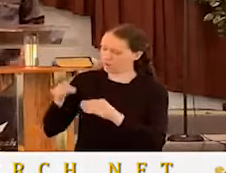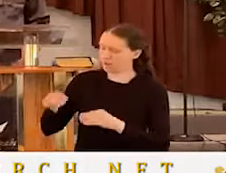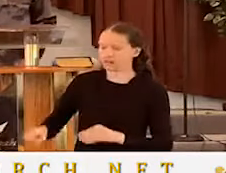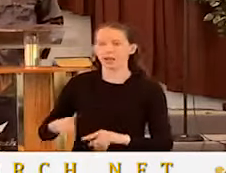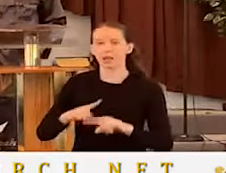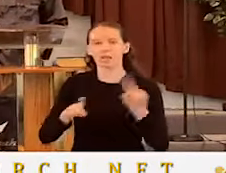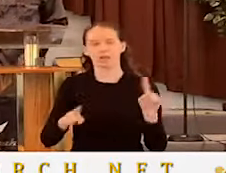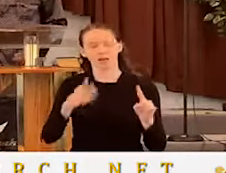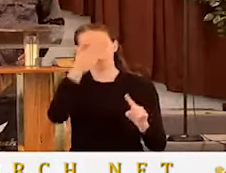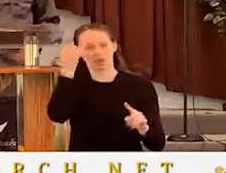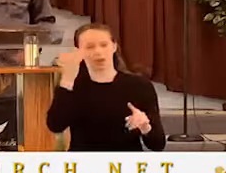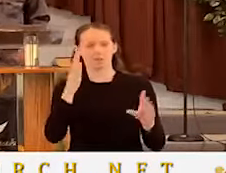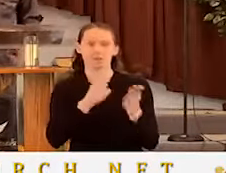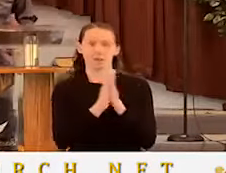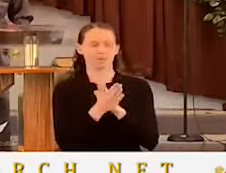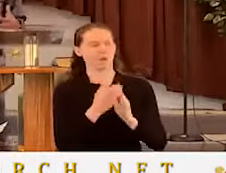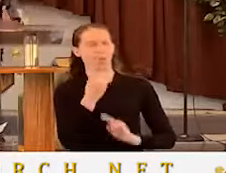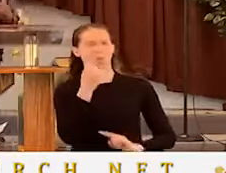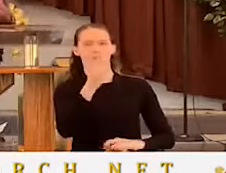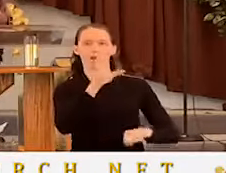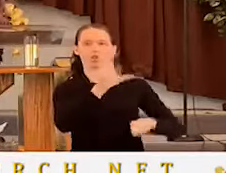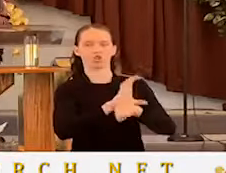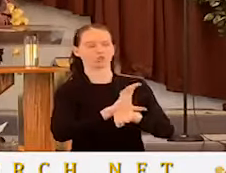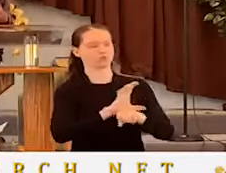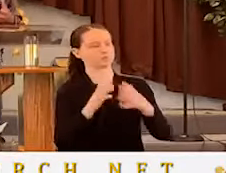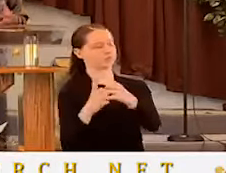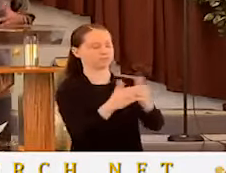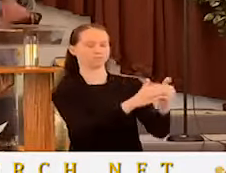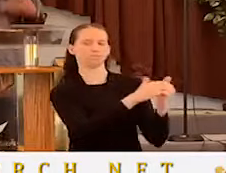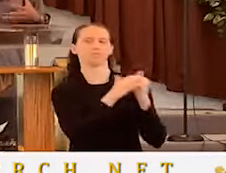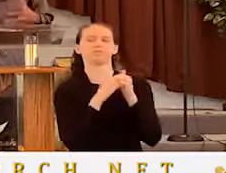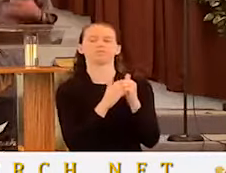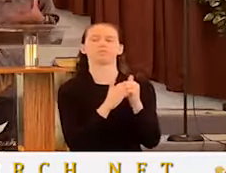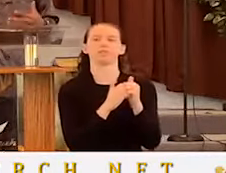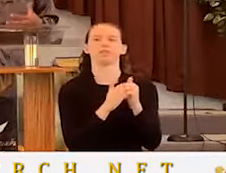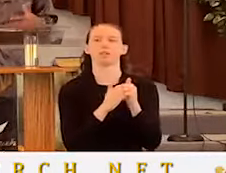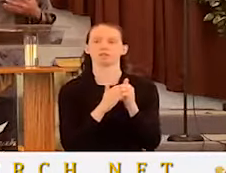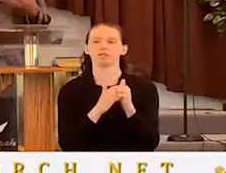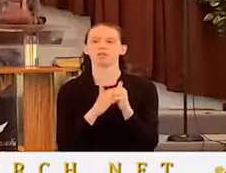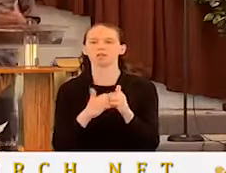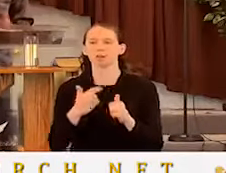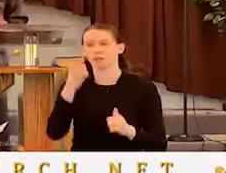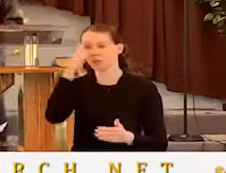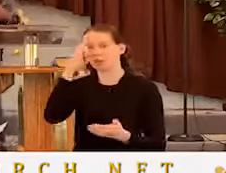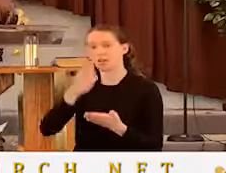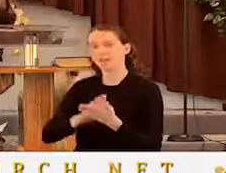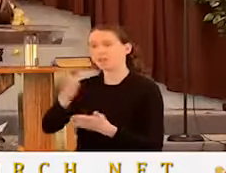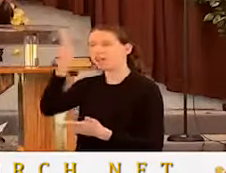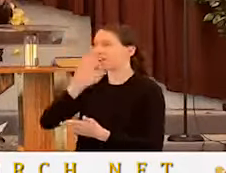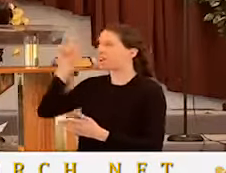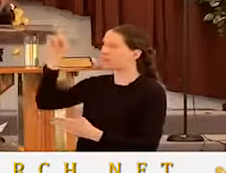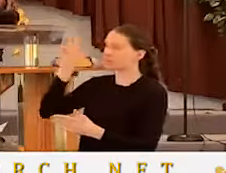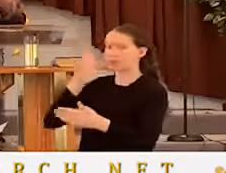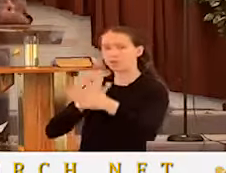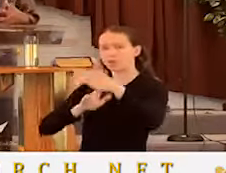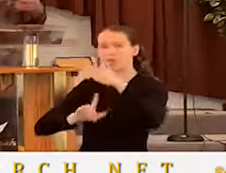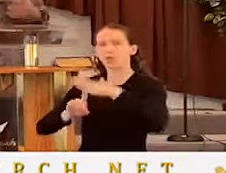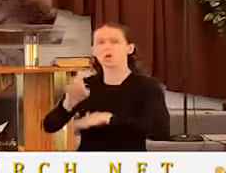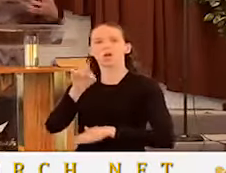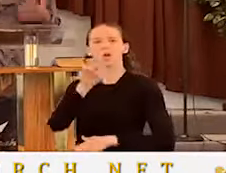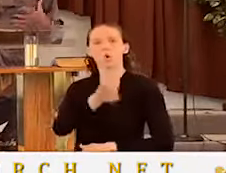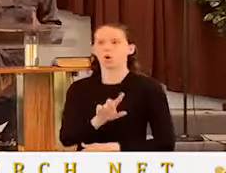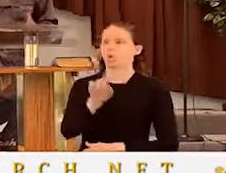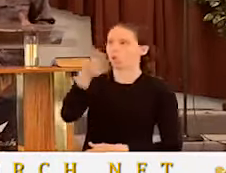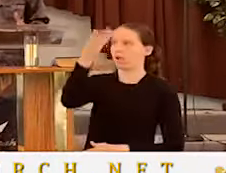versus oneism. Whether to believe that God exists in three persons or there's only one